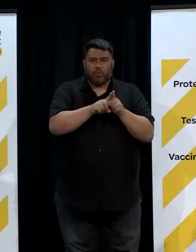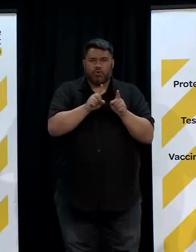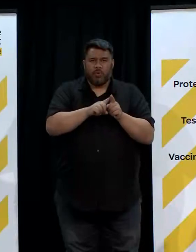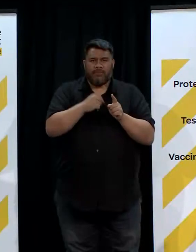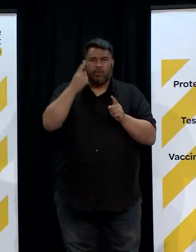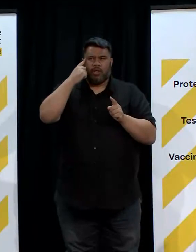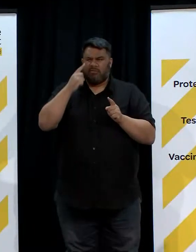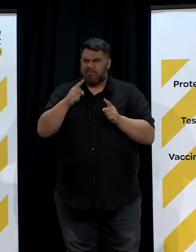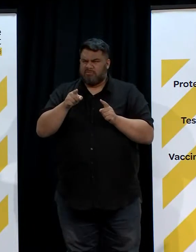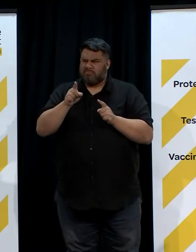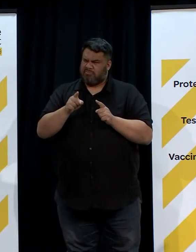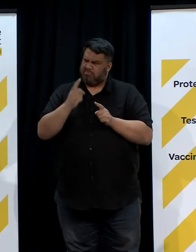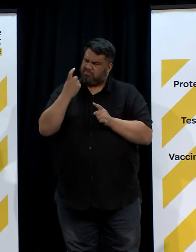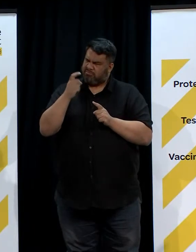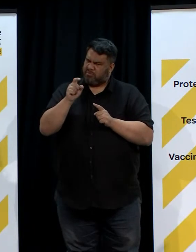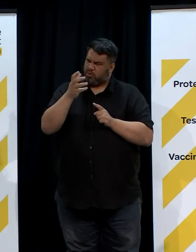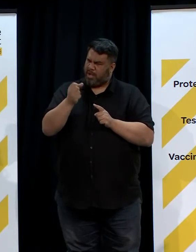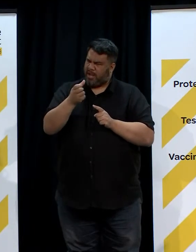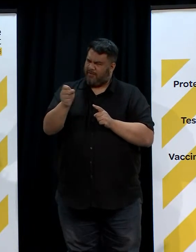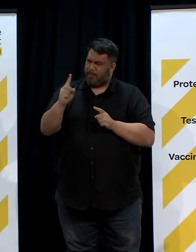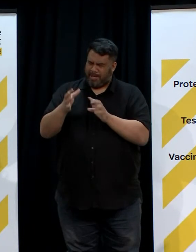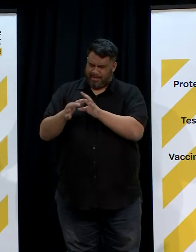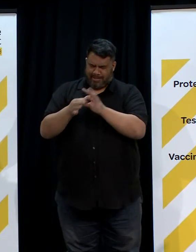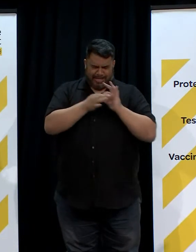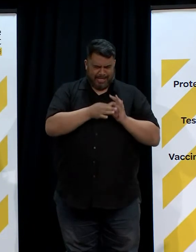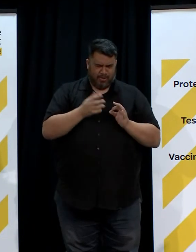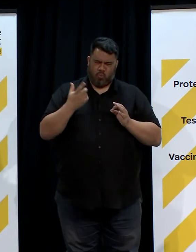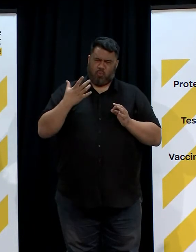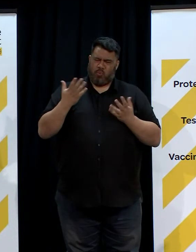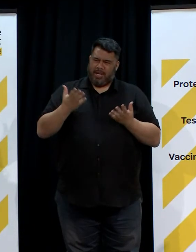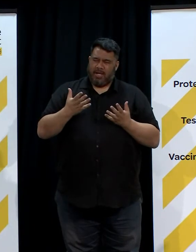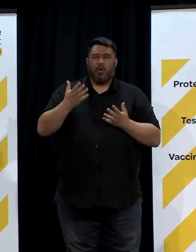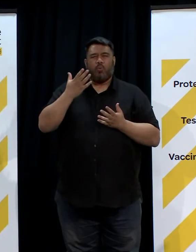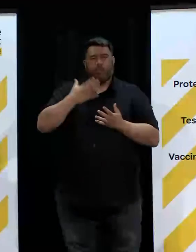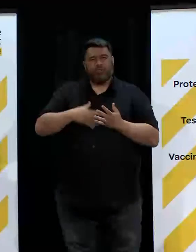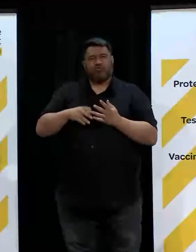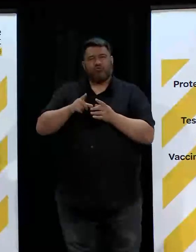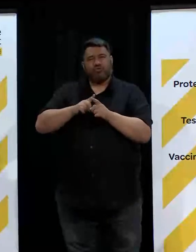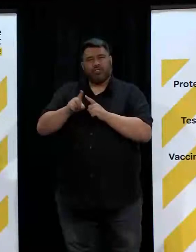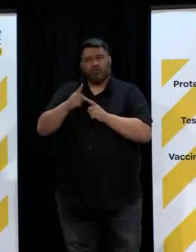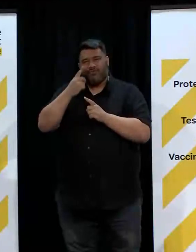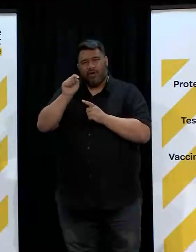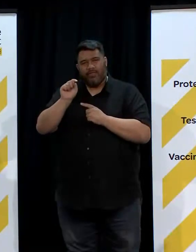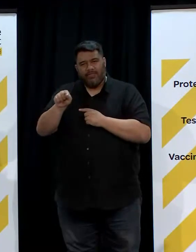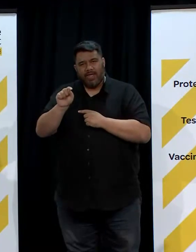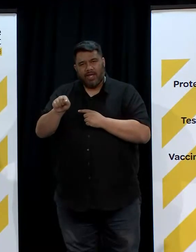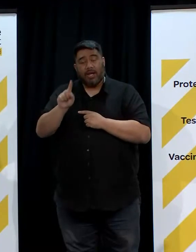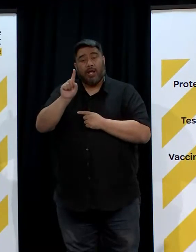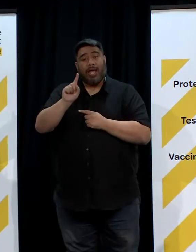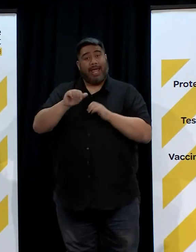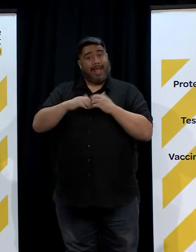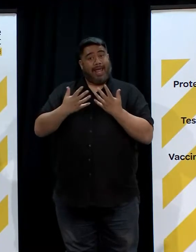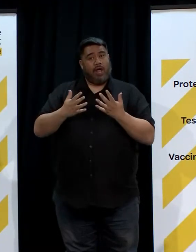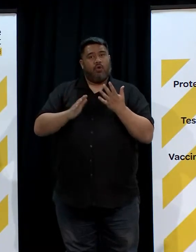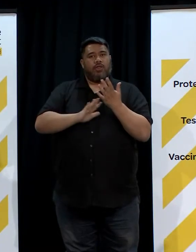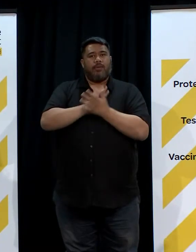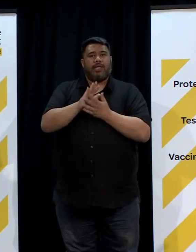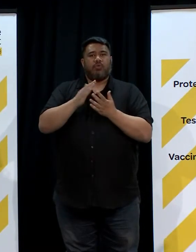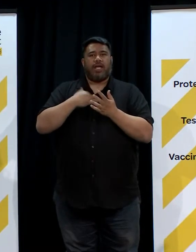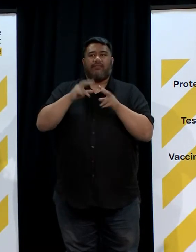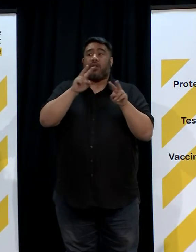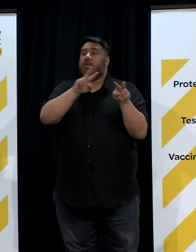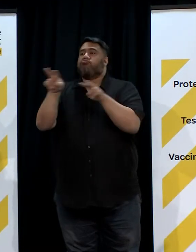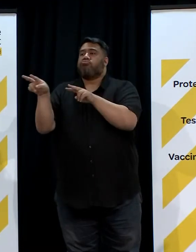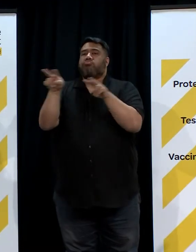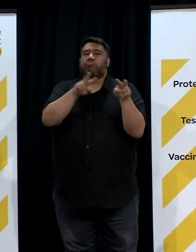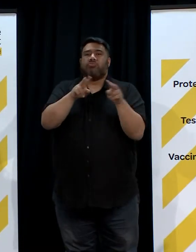work is done from our contact tracers and others to identify that. But we need that surveillance testing to be able to back this up,